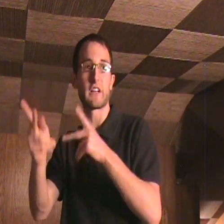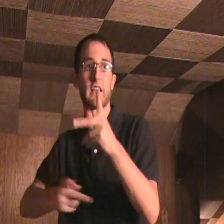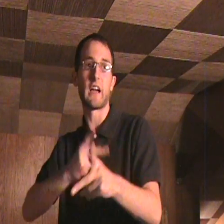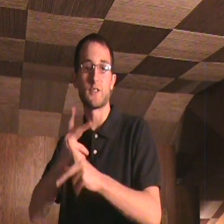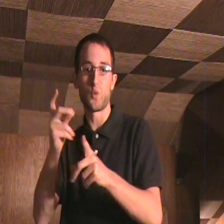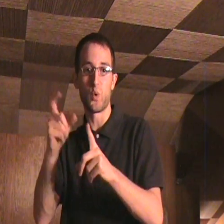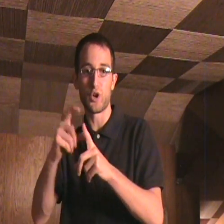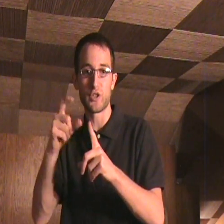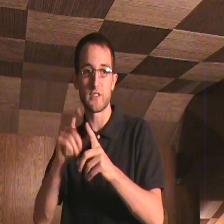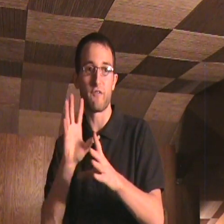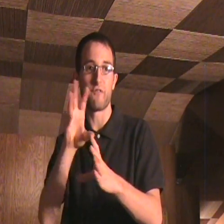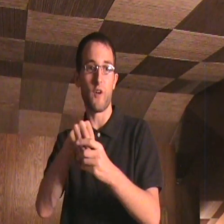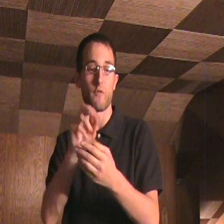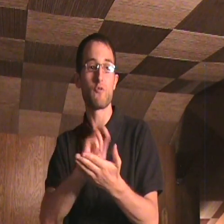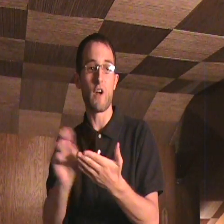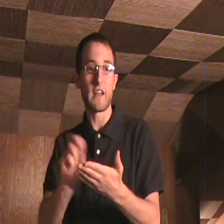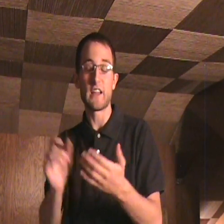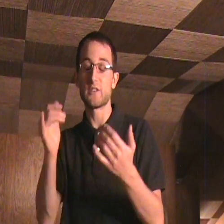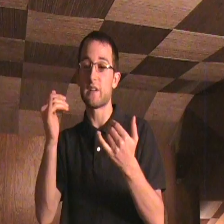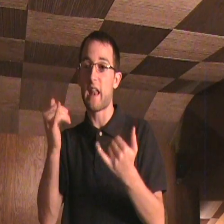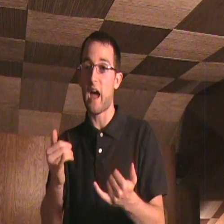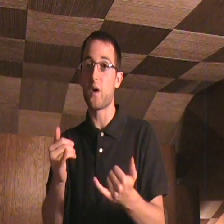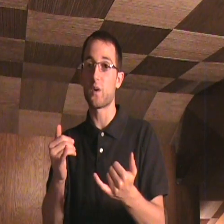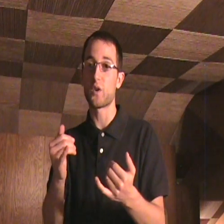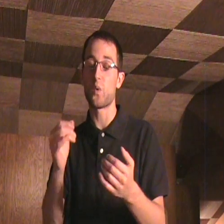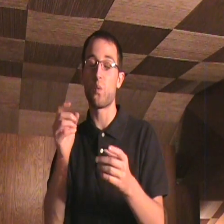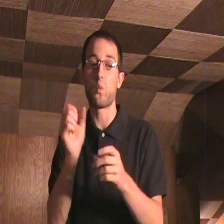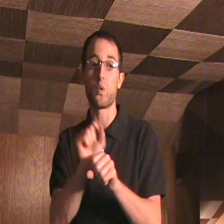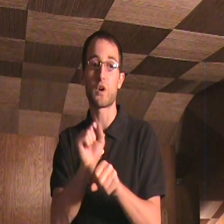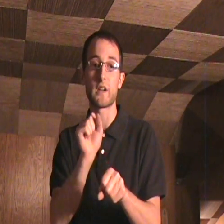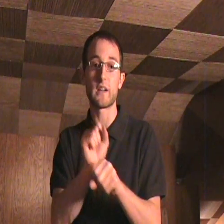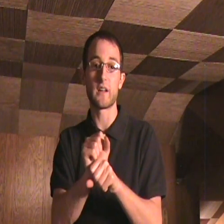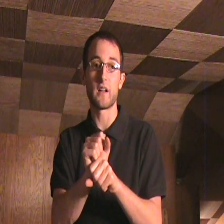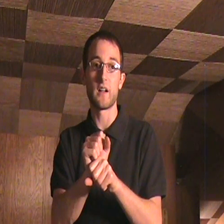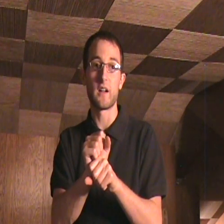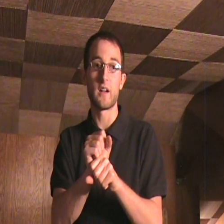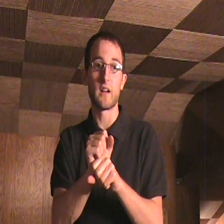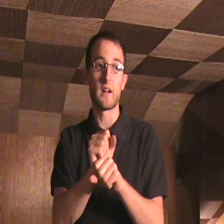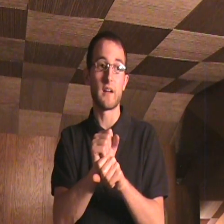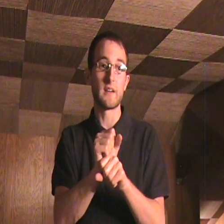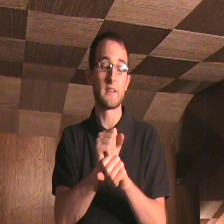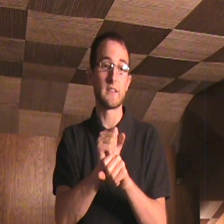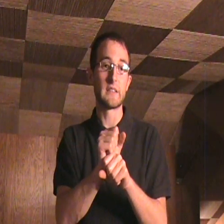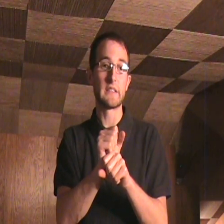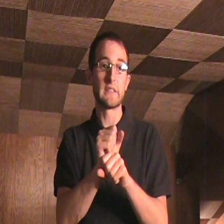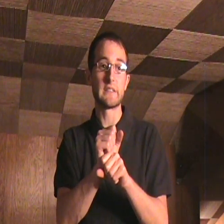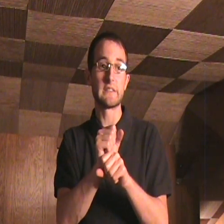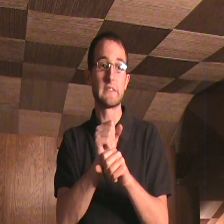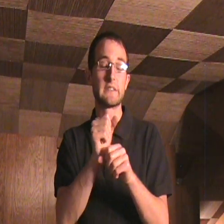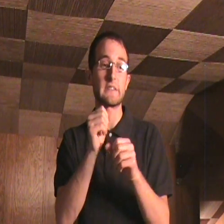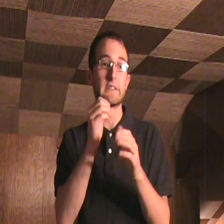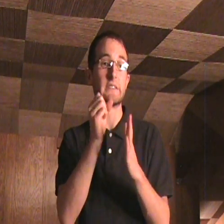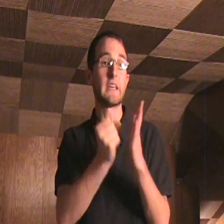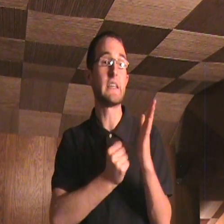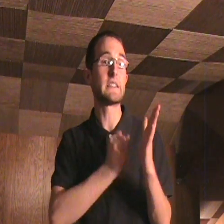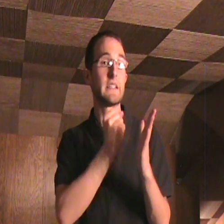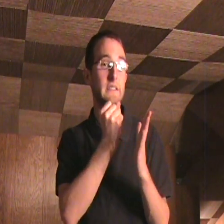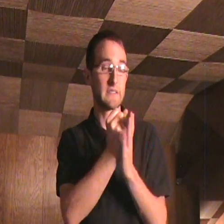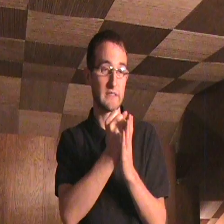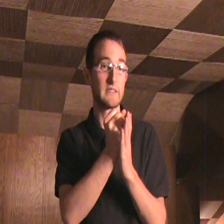We are about to work more on our wind and the seasons stories. I'm going to tell you a few words